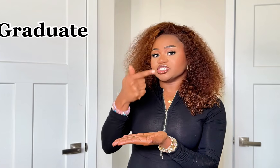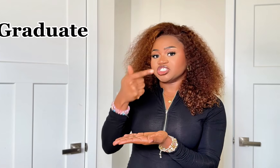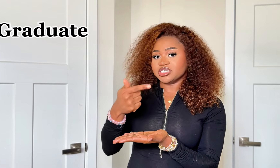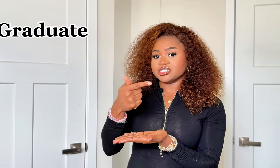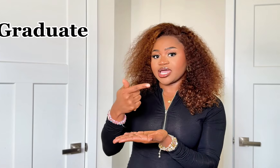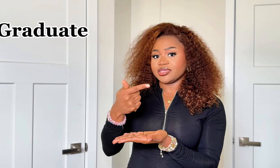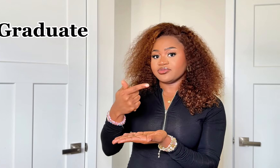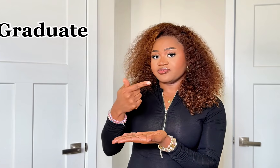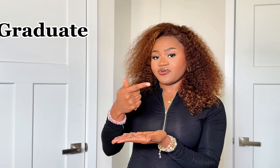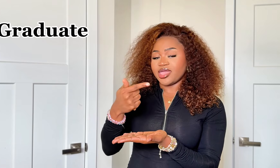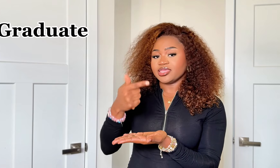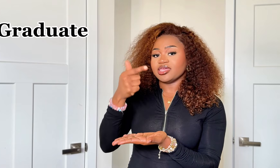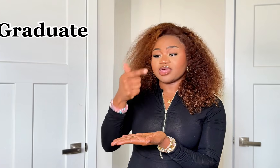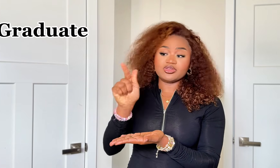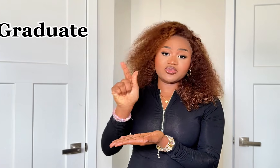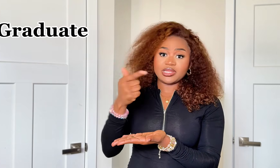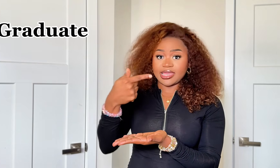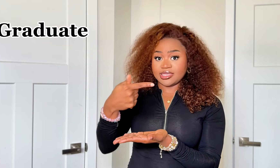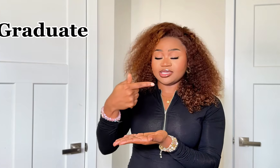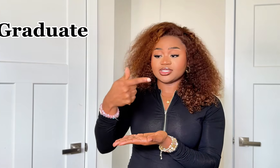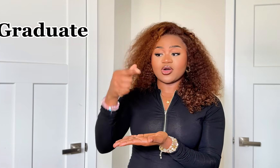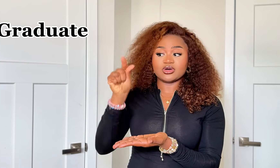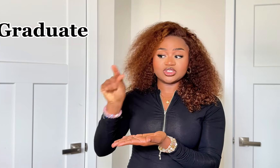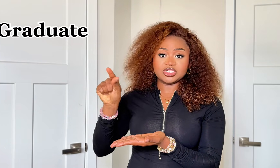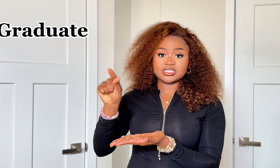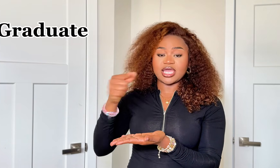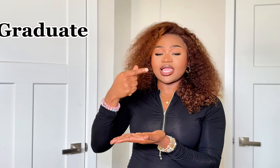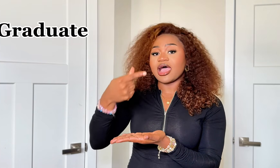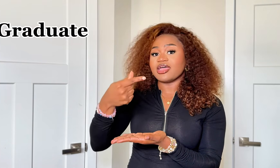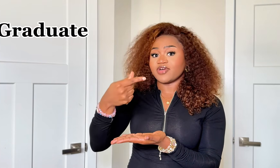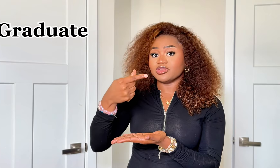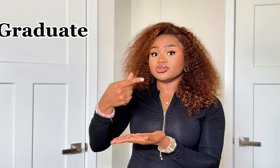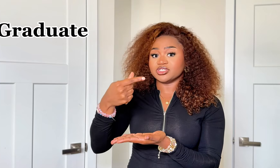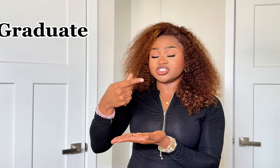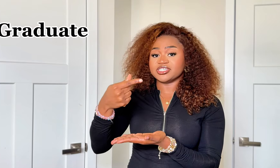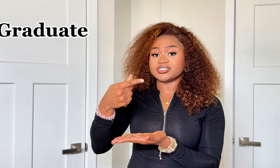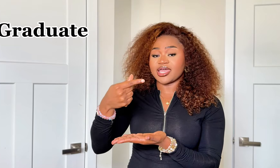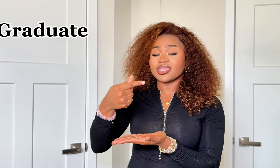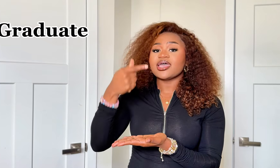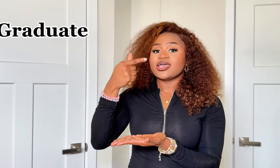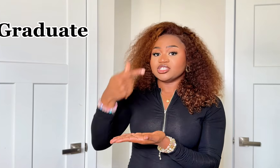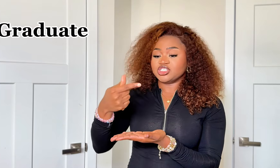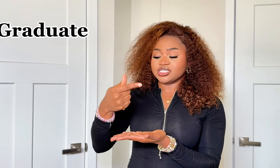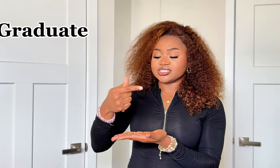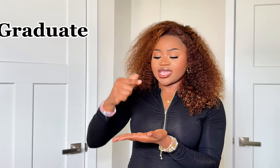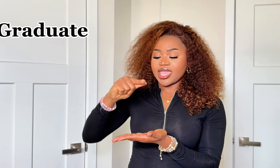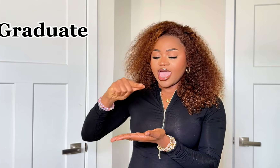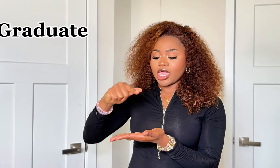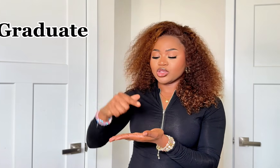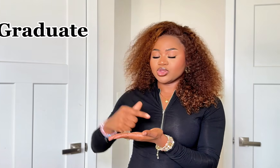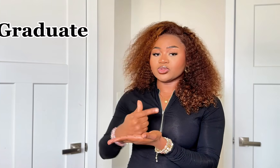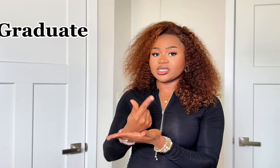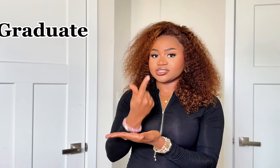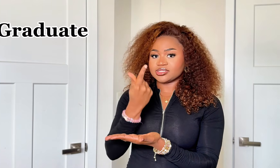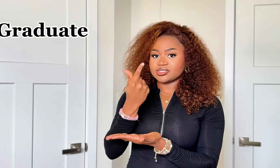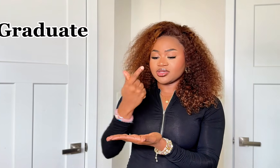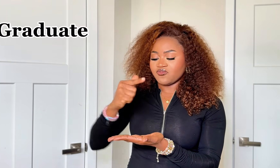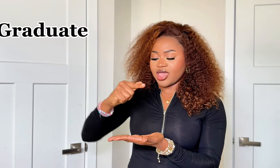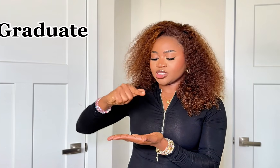G sign, right? Either you do it like this or G sign, however you do the G sign, and you do this, right? So